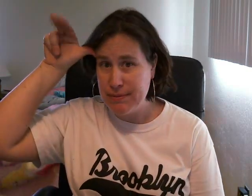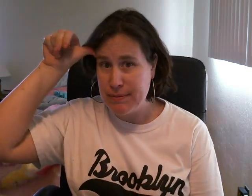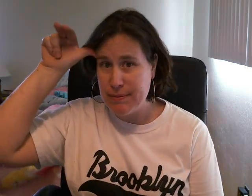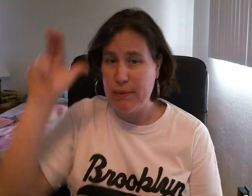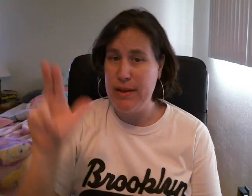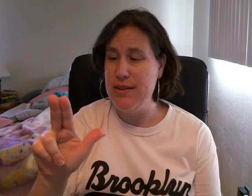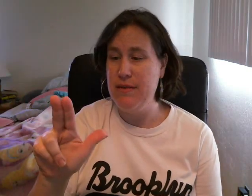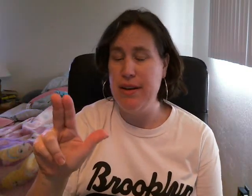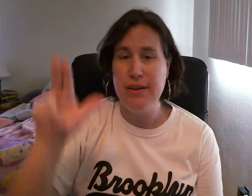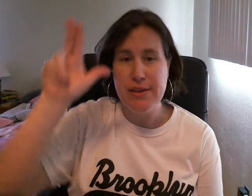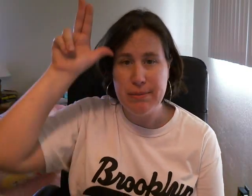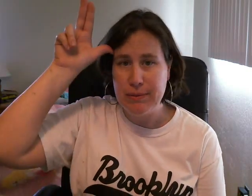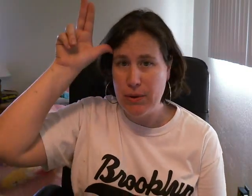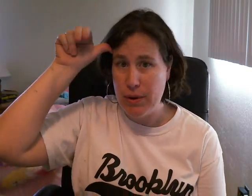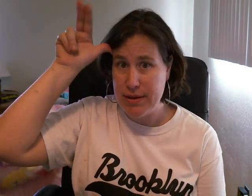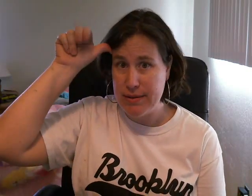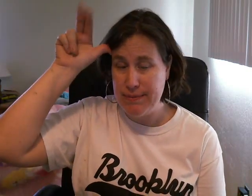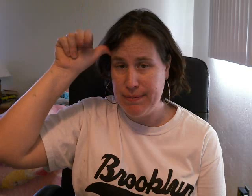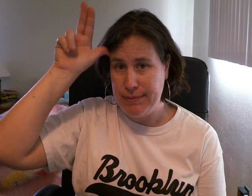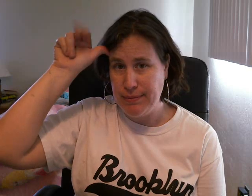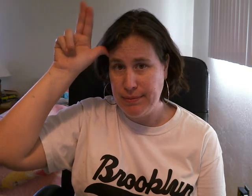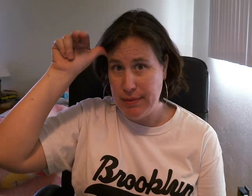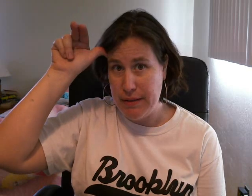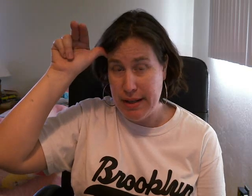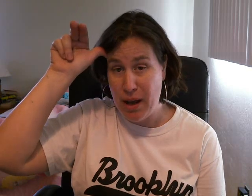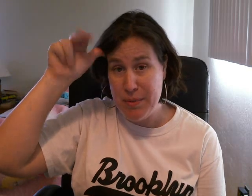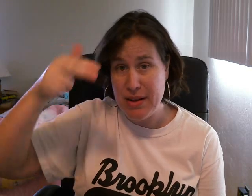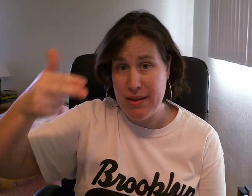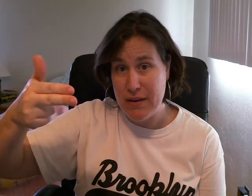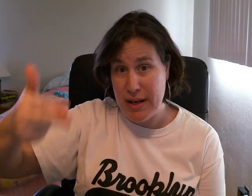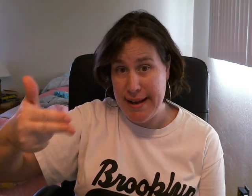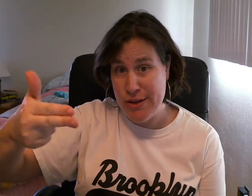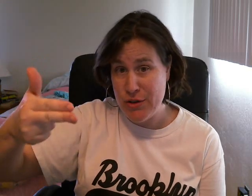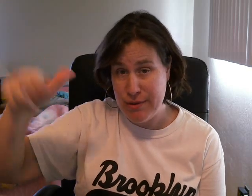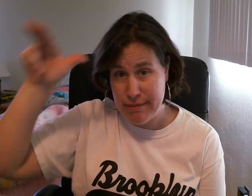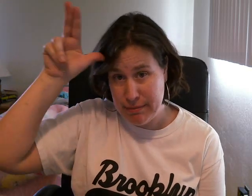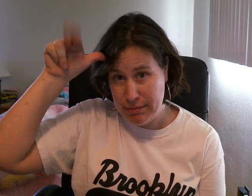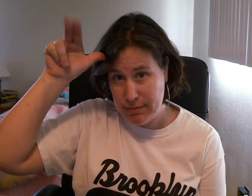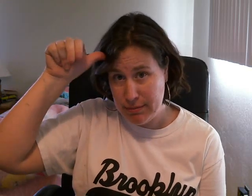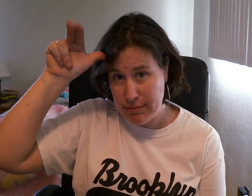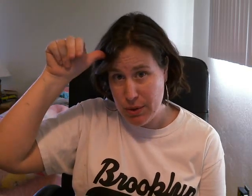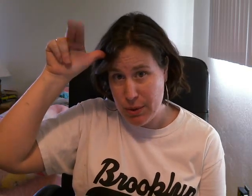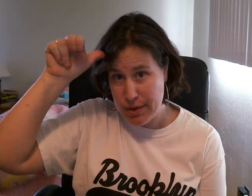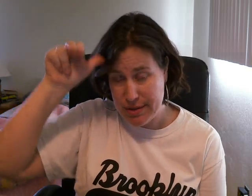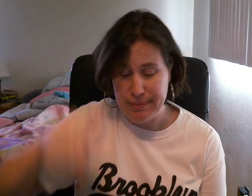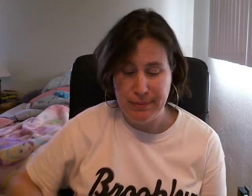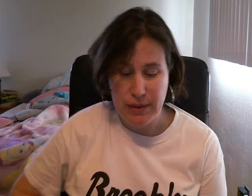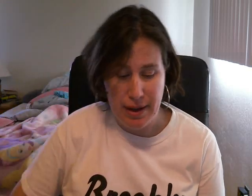Horse. two fingers. Horse. If it helps, you can think of an H. Horse. Okay?